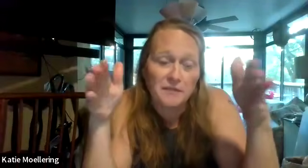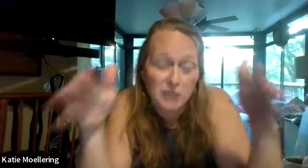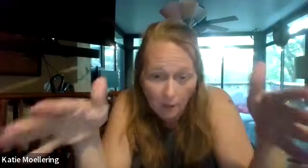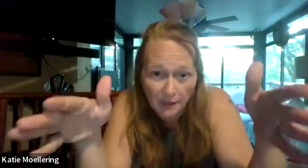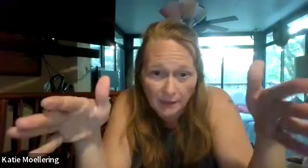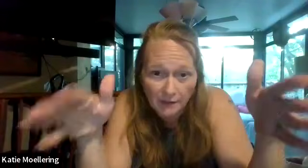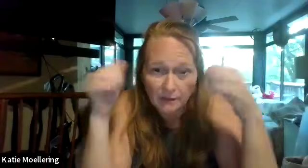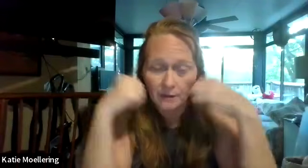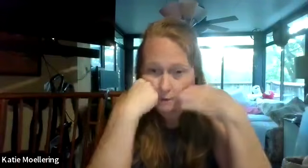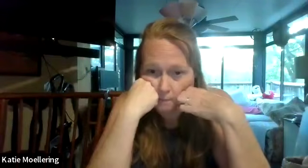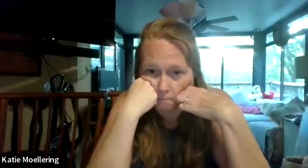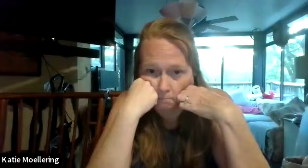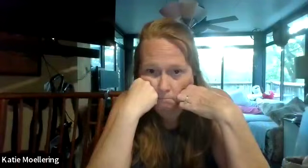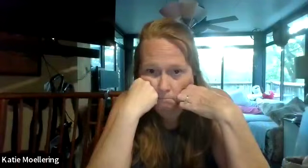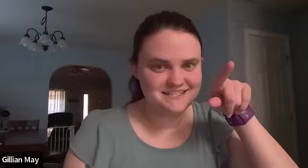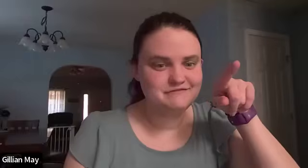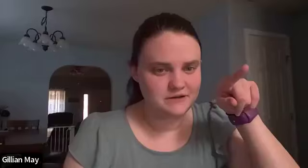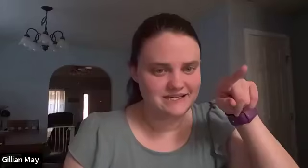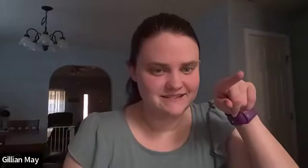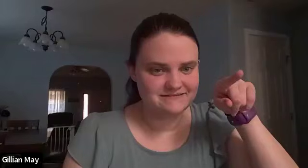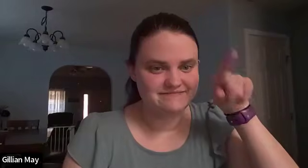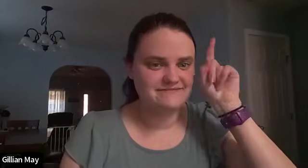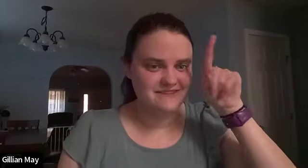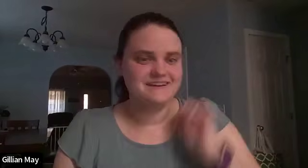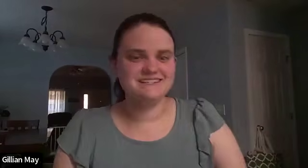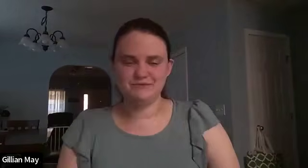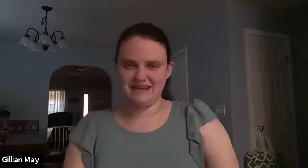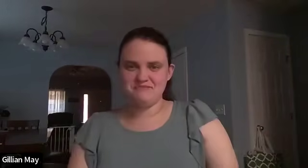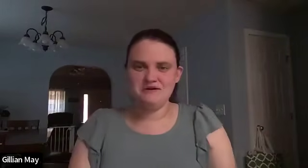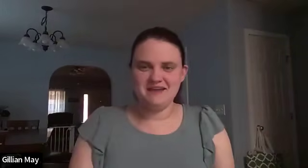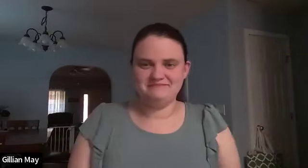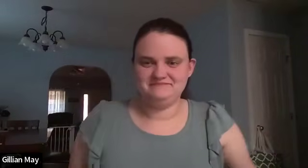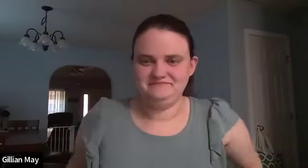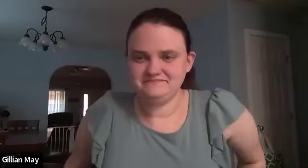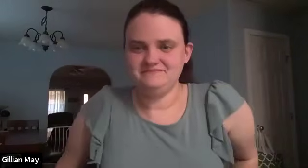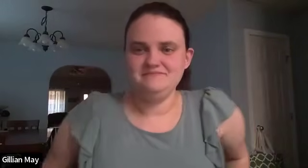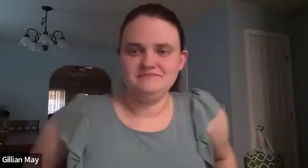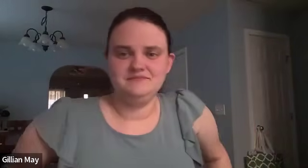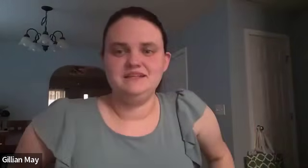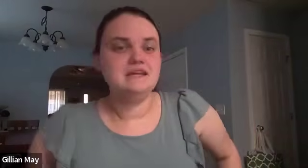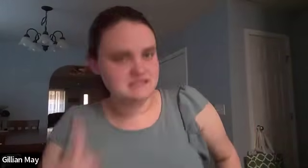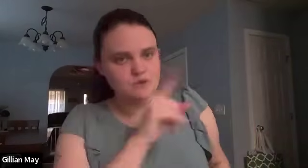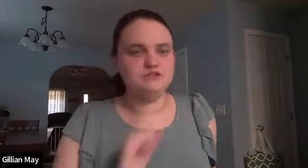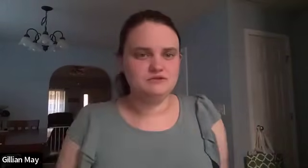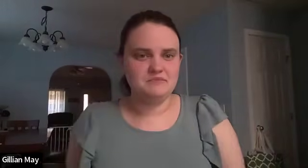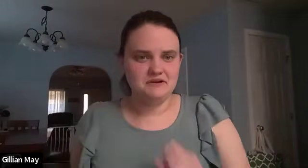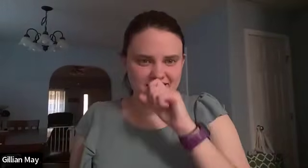specific topic. Yes, there is. Okay. There is a way. Okay. Yes, and we will do librarian